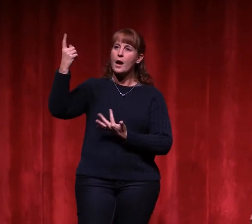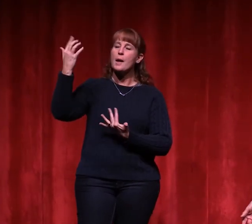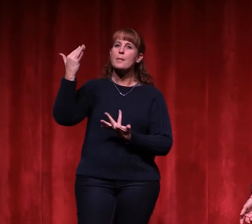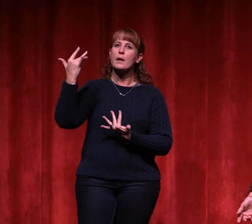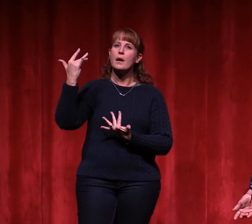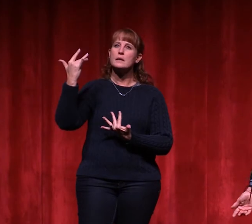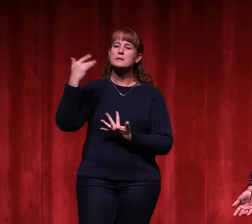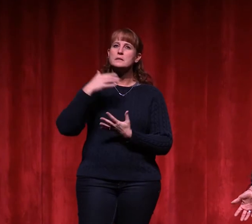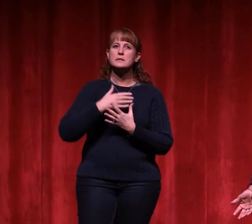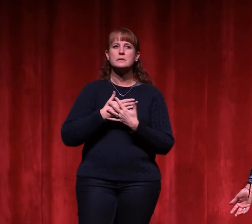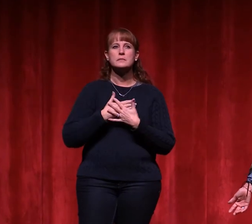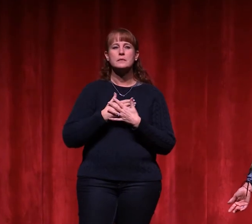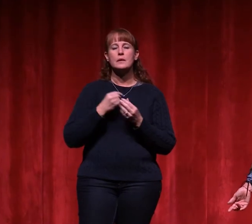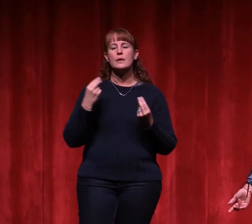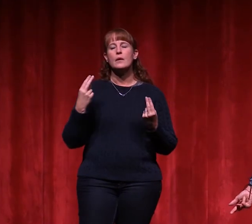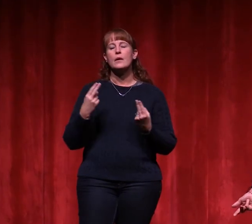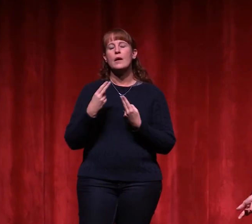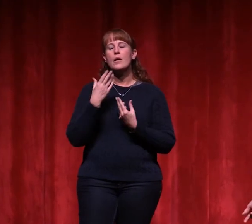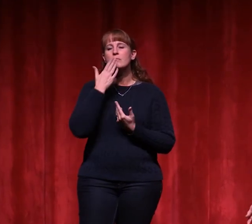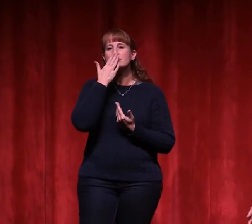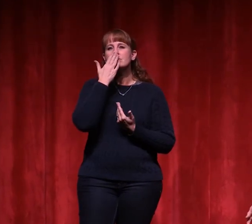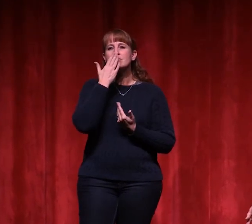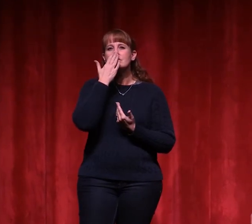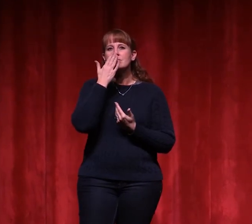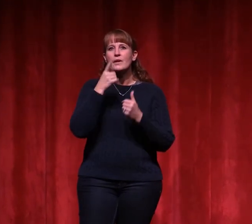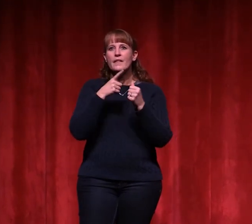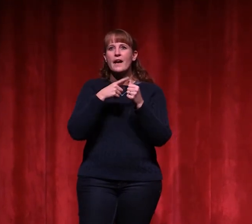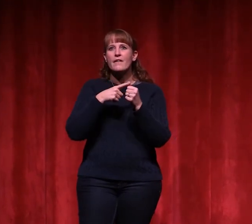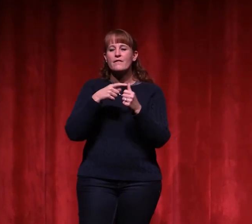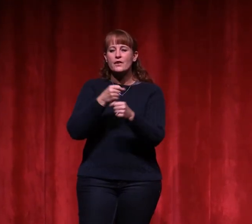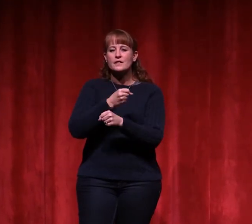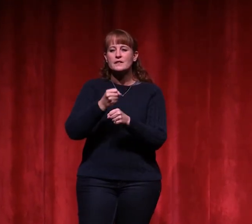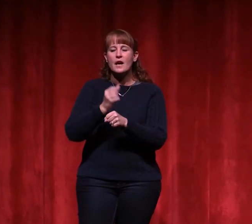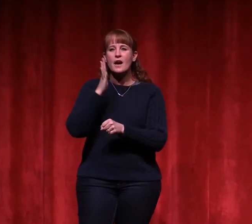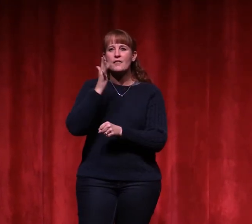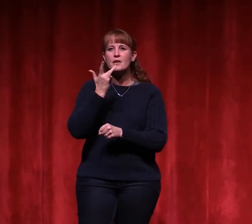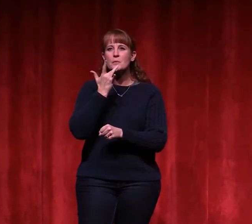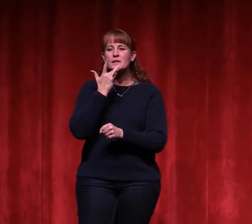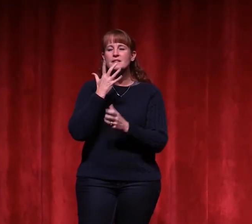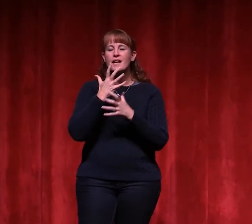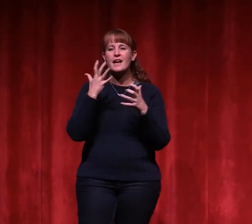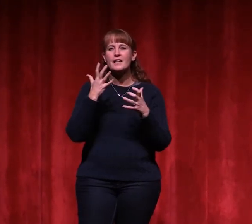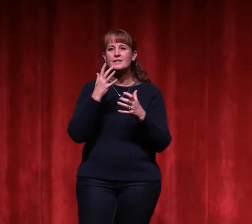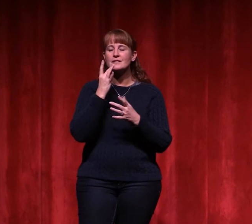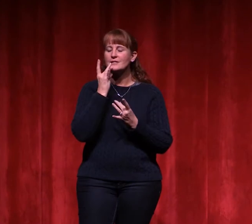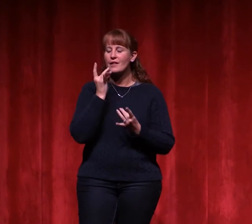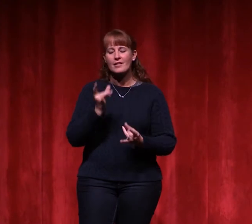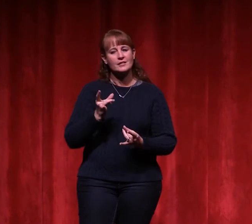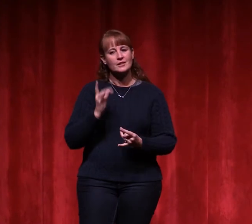paused. Ah, that first cup of coffee is going to taste so good.